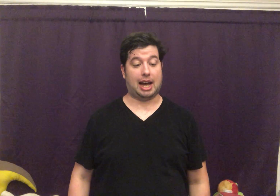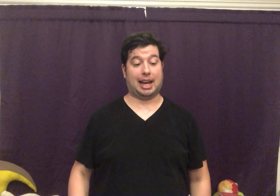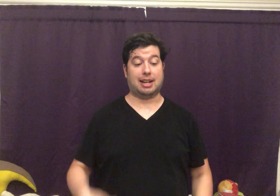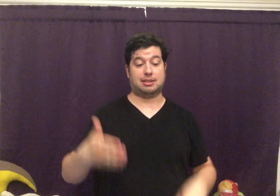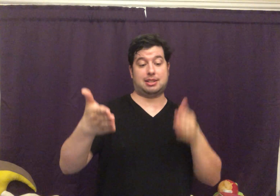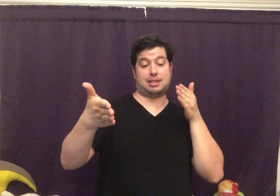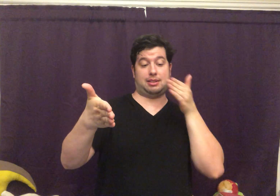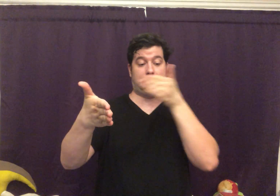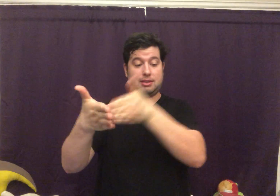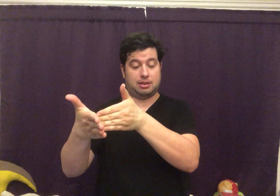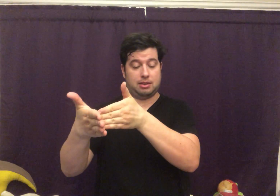Against.